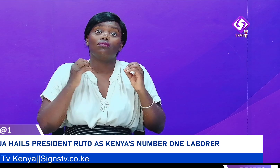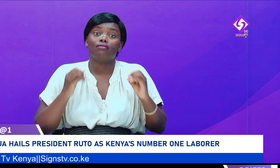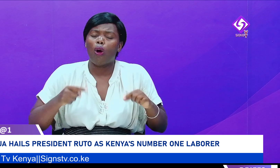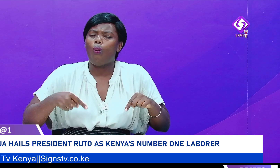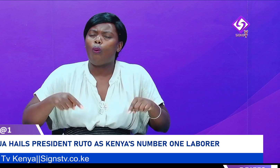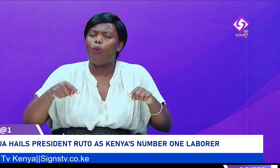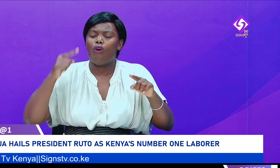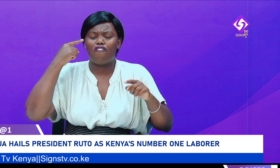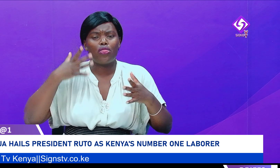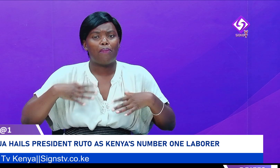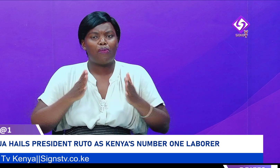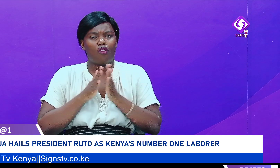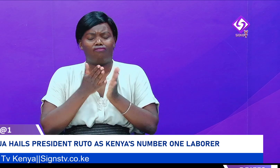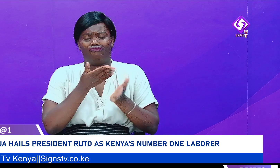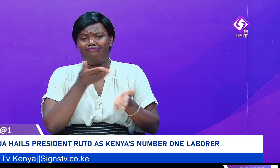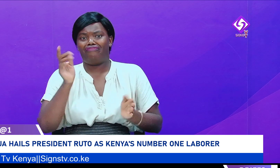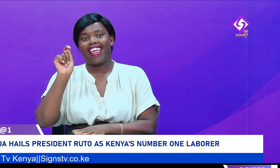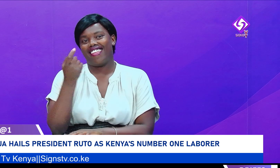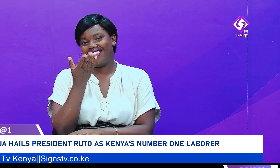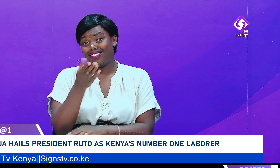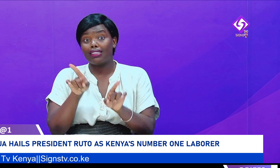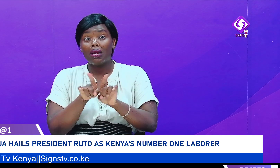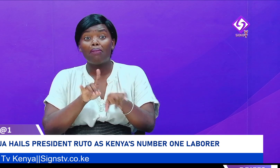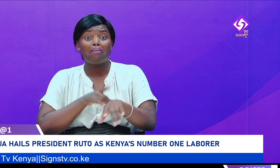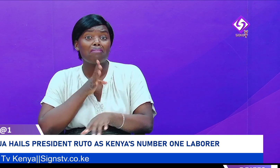laborer, working tirelessly for the people of Kenya.